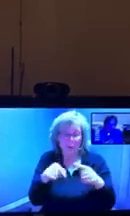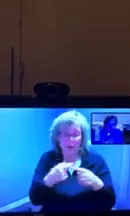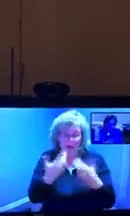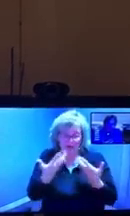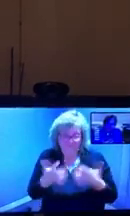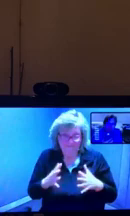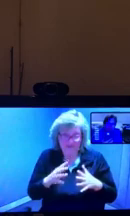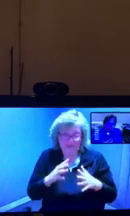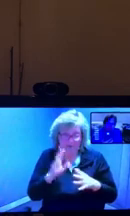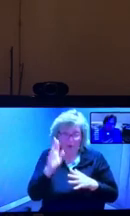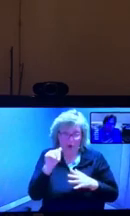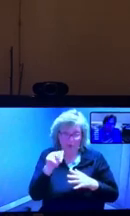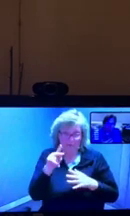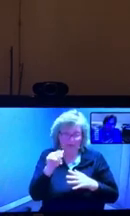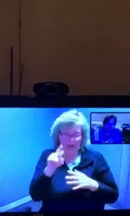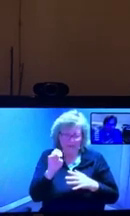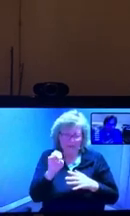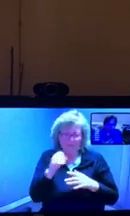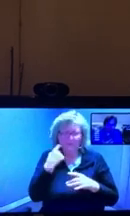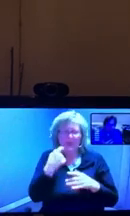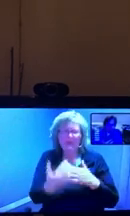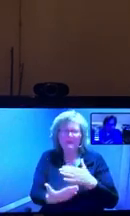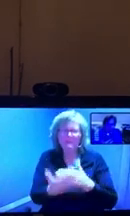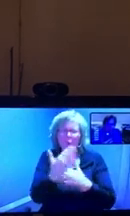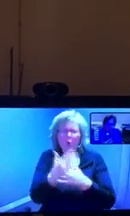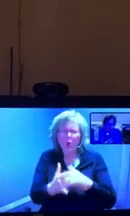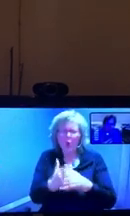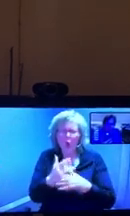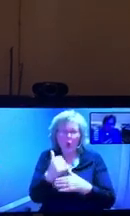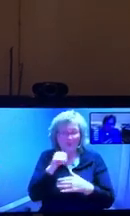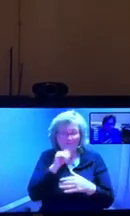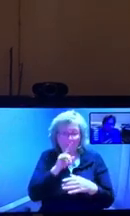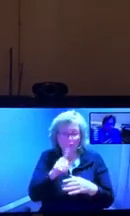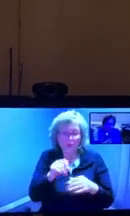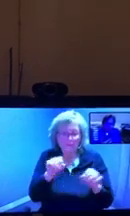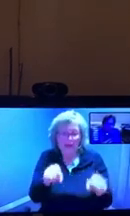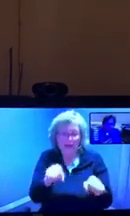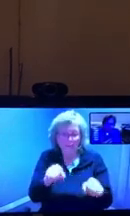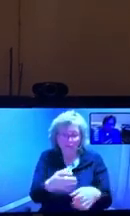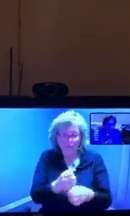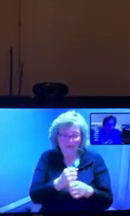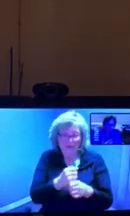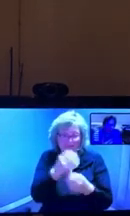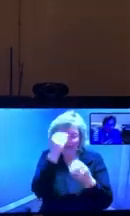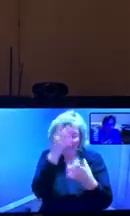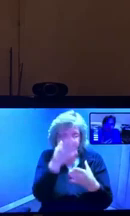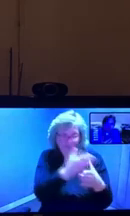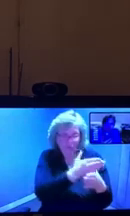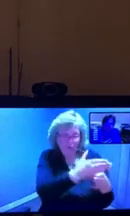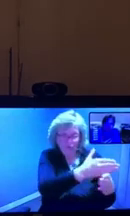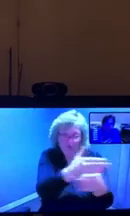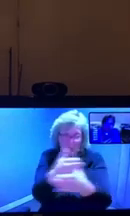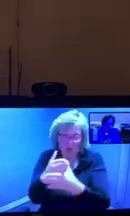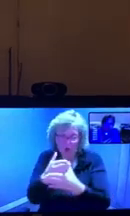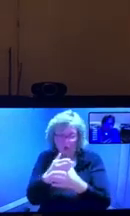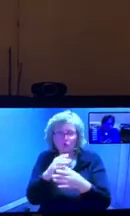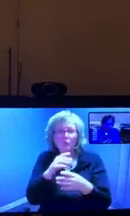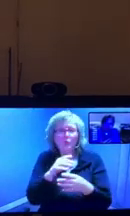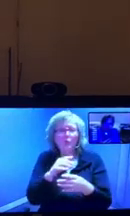this just came to me earlier this morning, and haven't even been able to actually get that information out to all the global directors. So I wanted to give